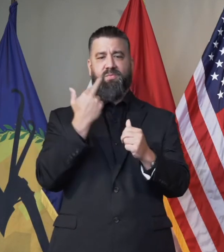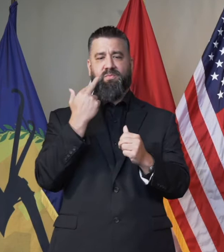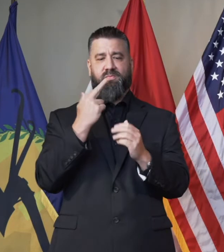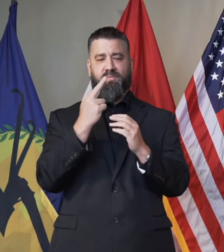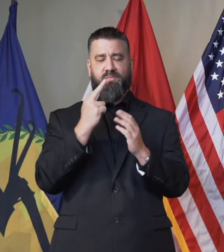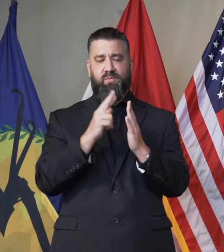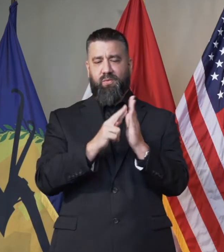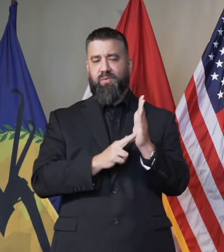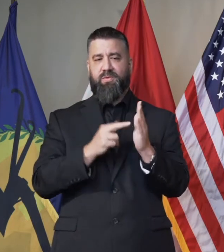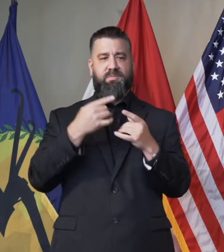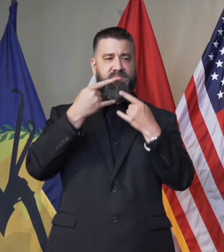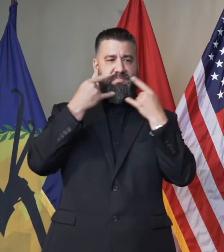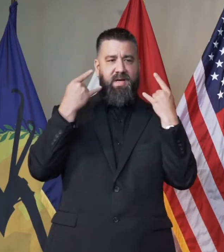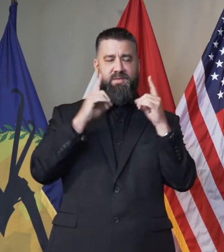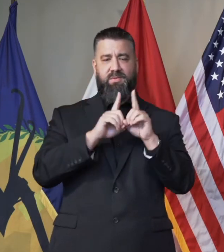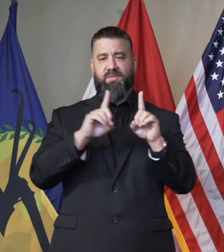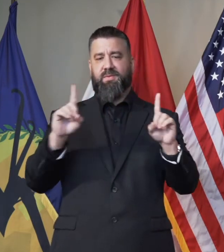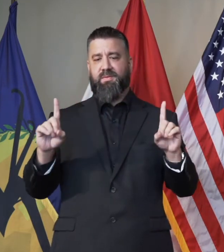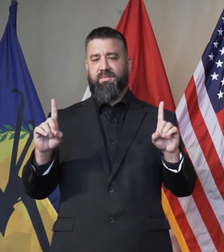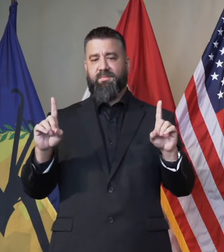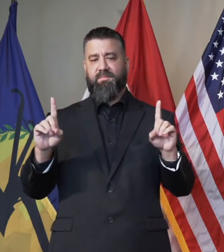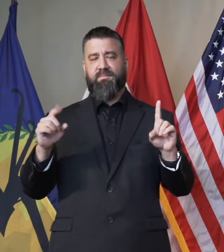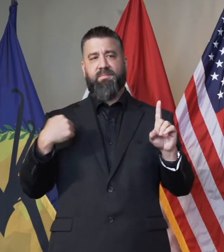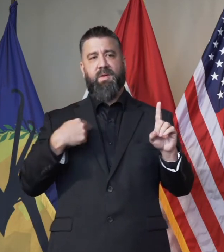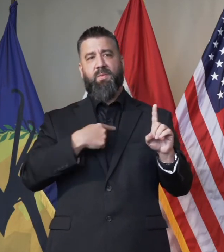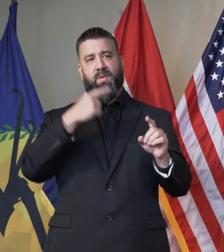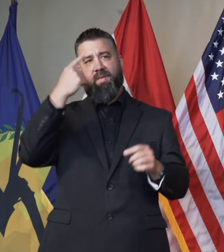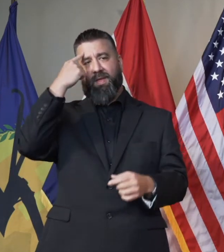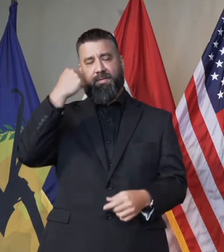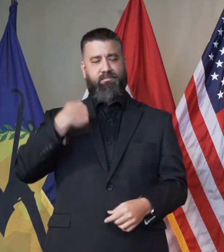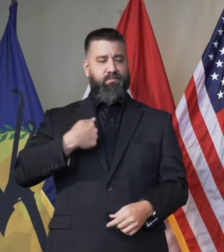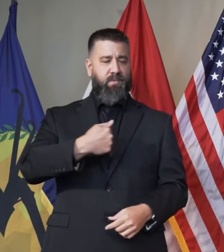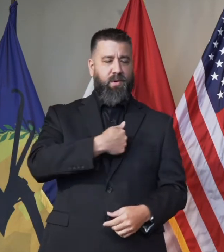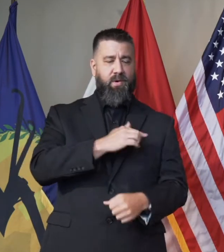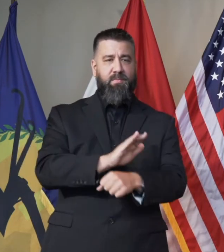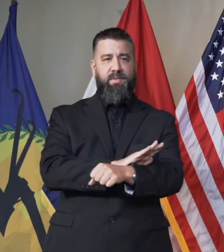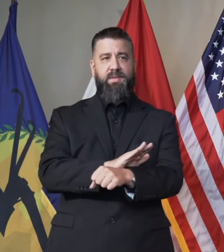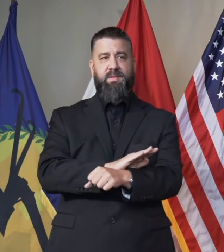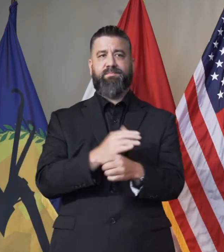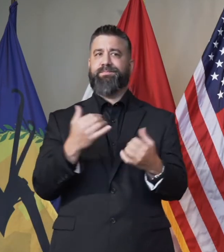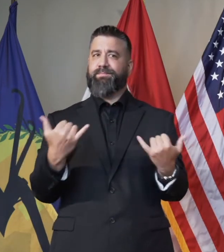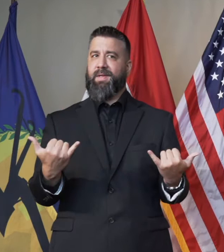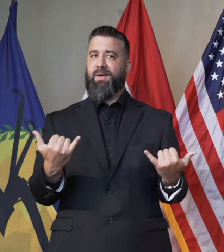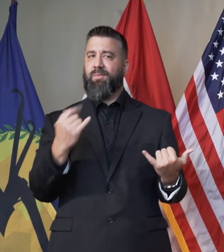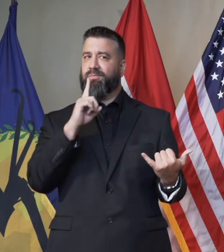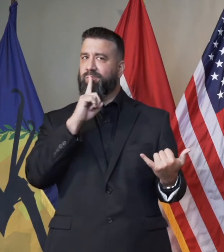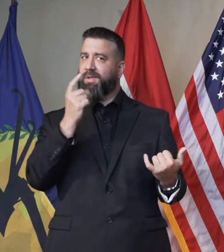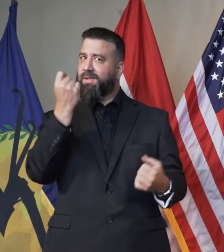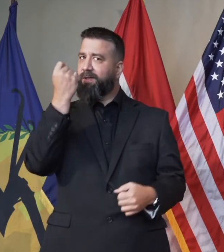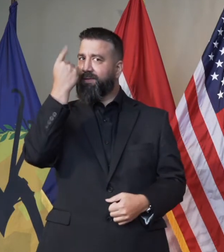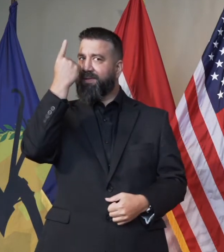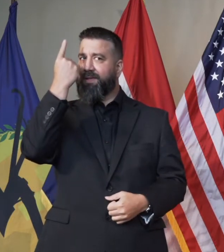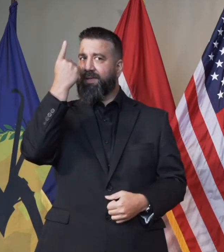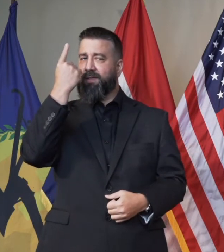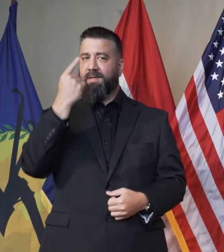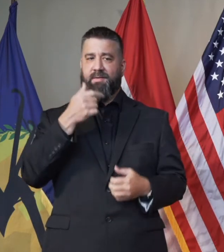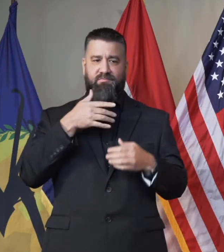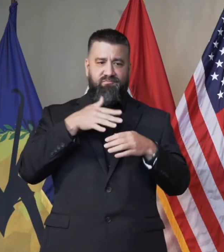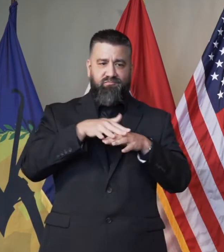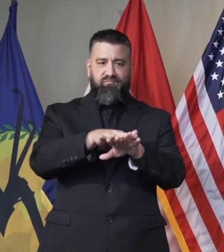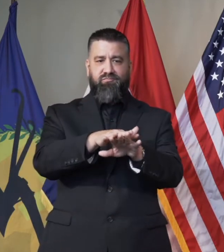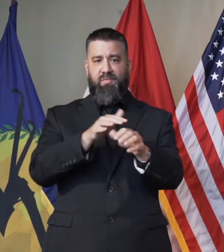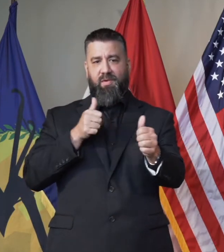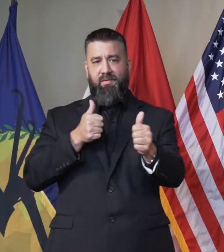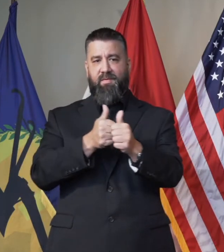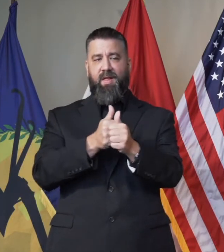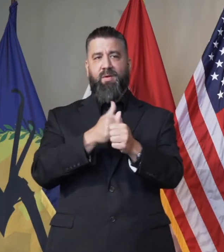distancing guidelines, and we believe that our businesses now understand and are in compliance with